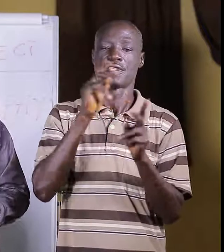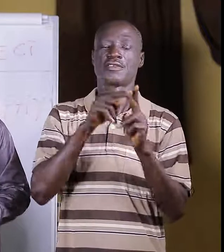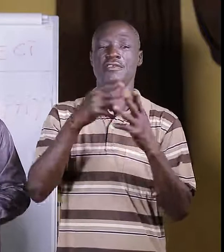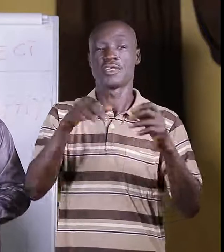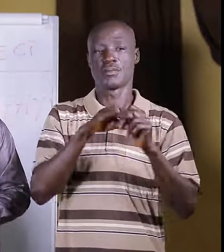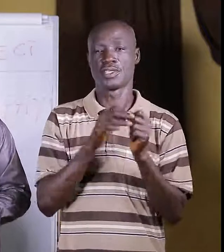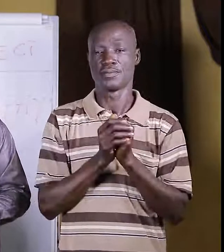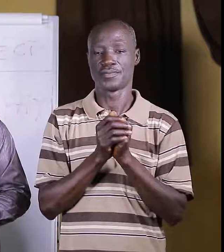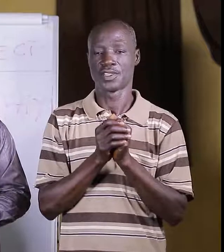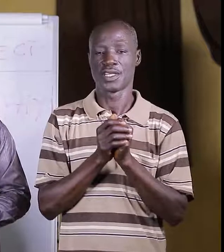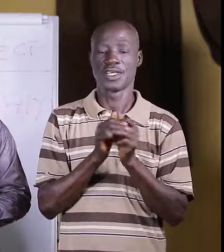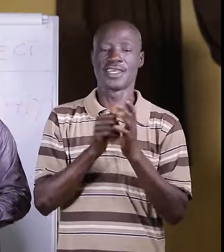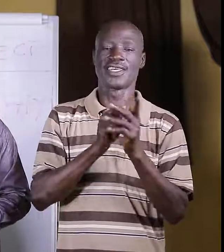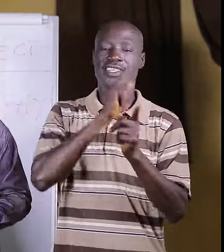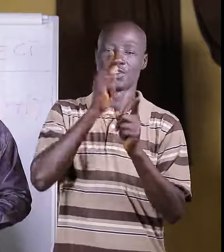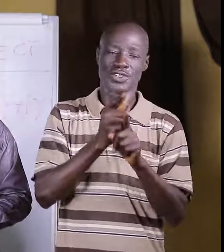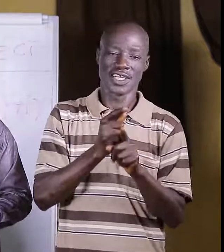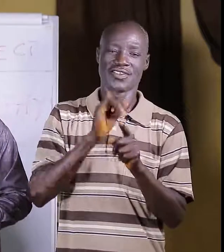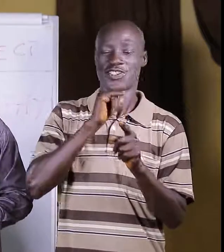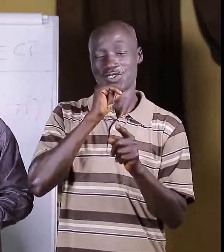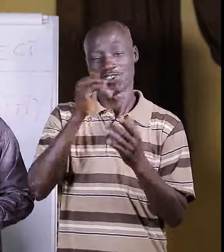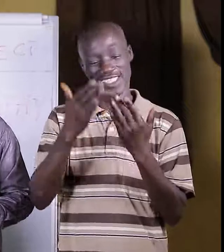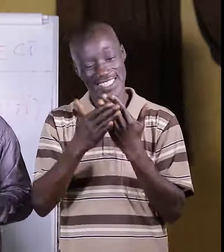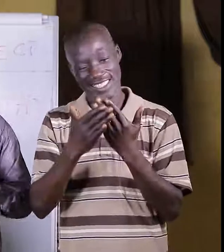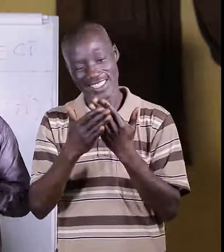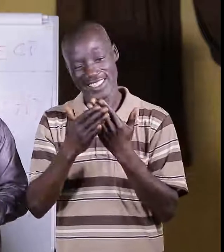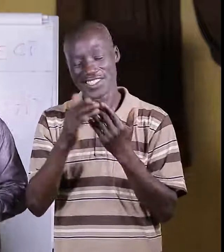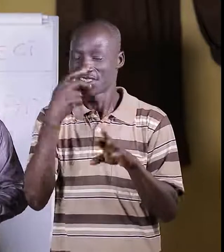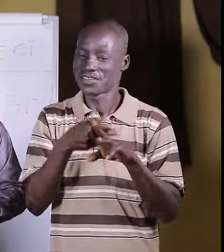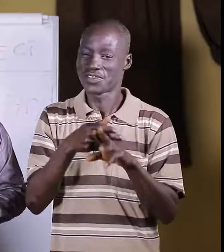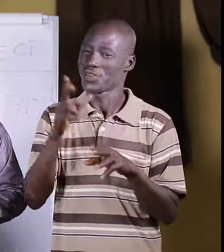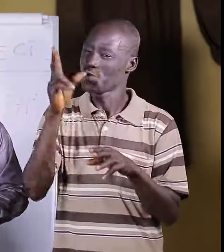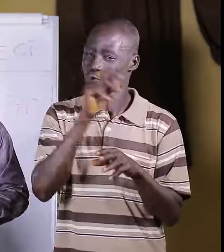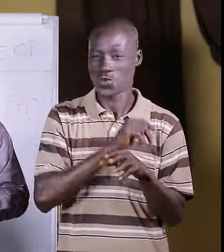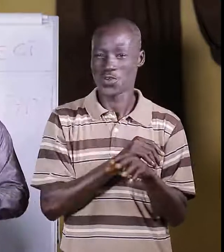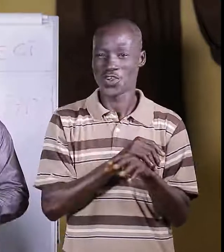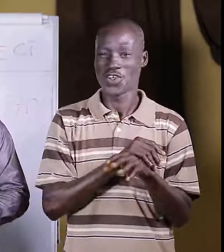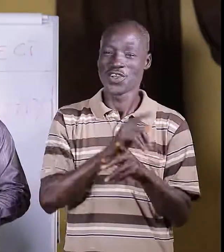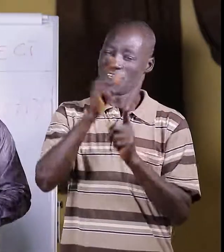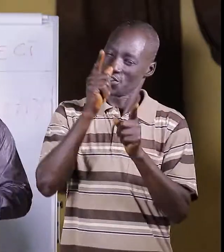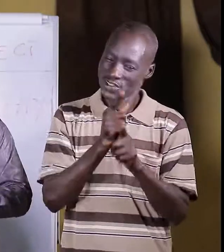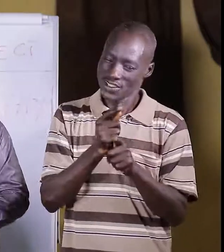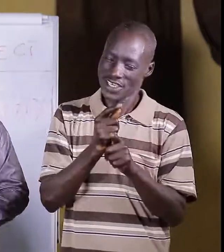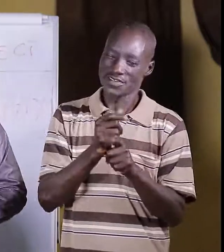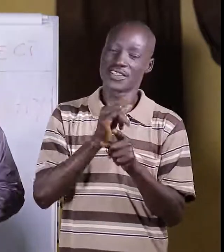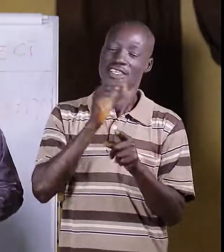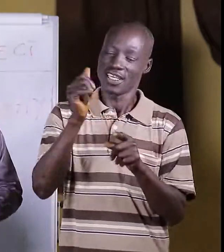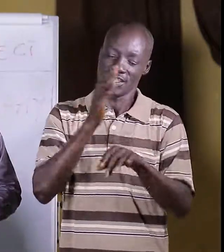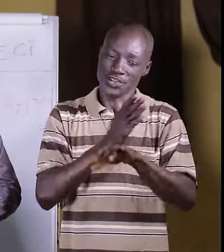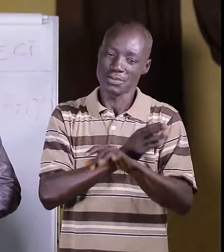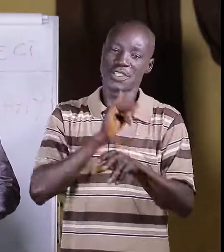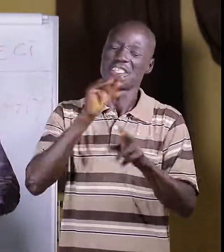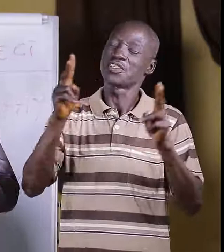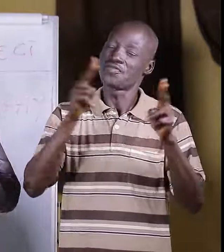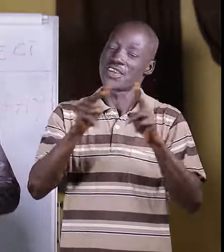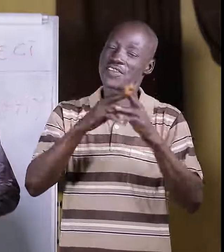that said, geography mugunchio? I want to say here that geography as a subject